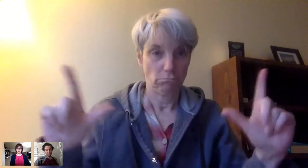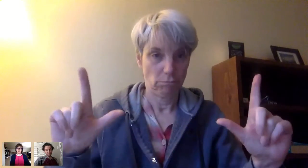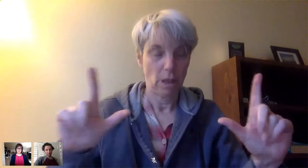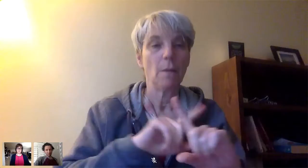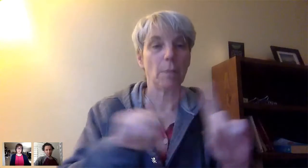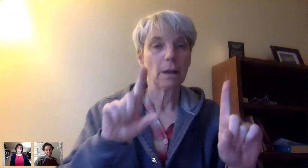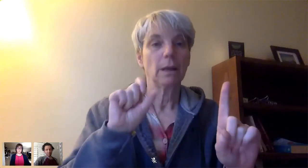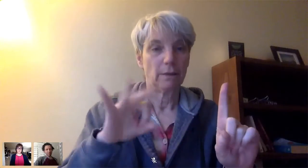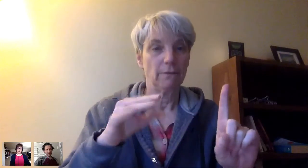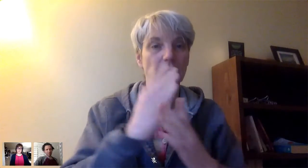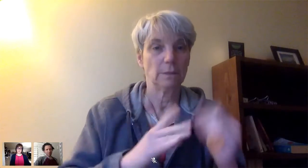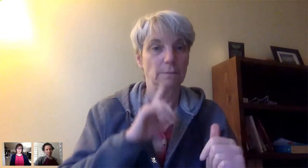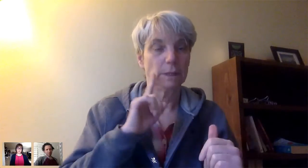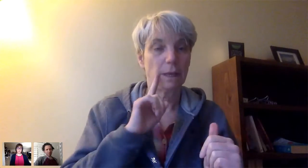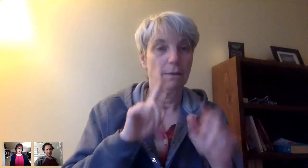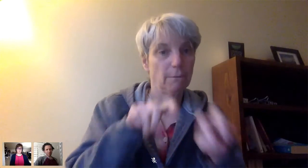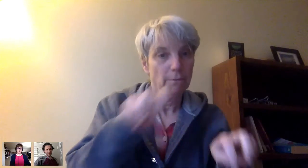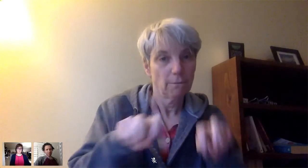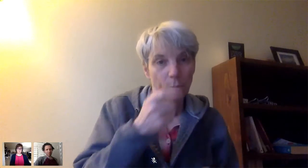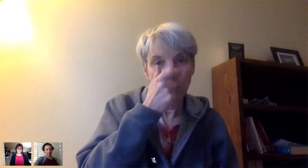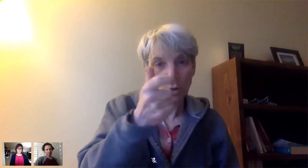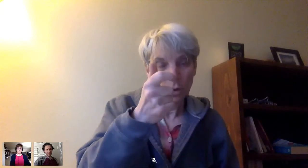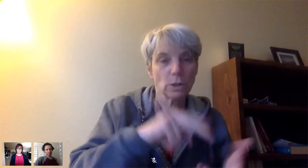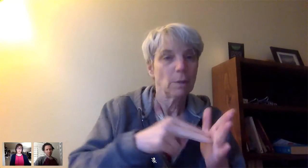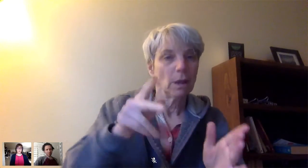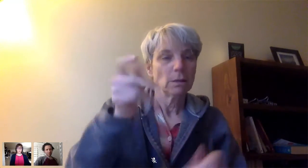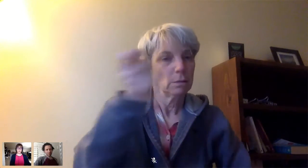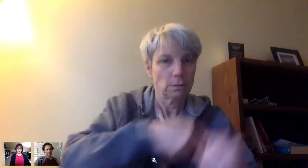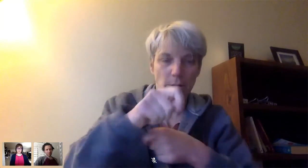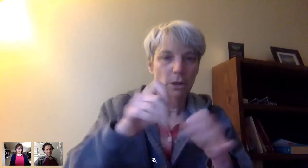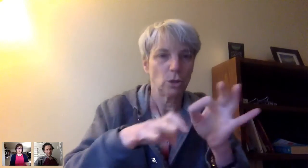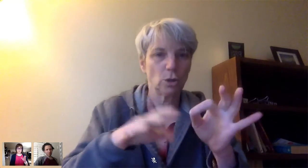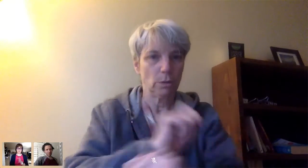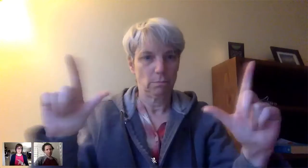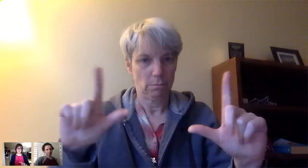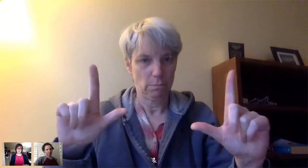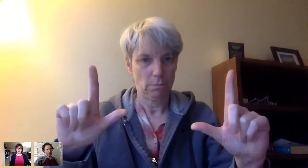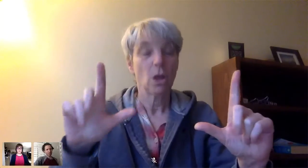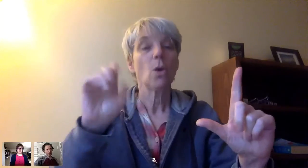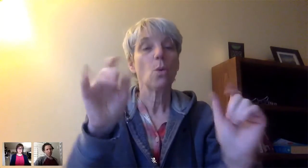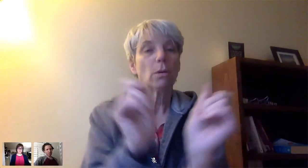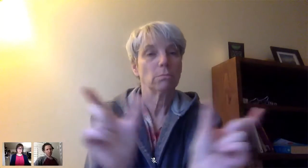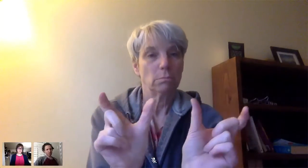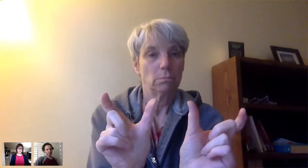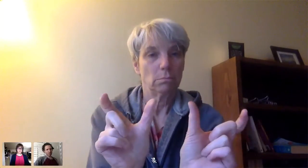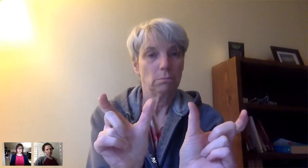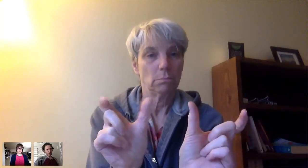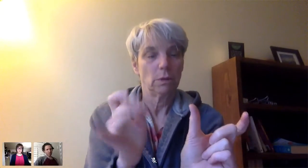audience, then we would have to have the interpreter be full screen. We could also do side by side if that's a preference, which I think is nice